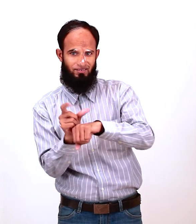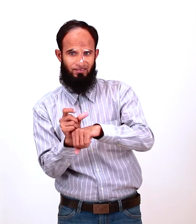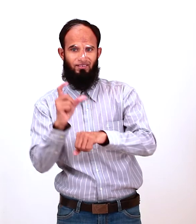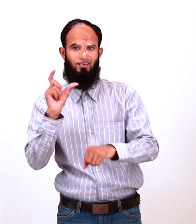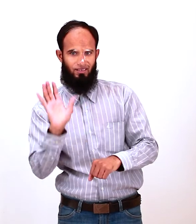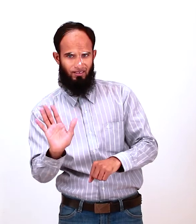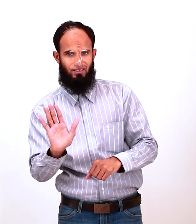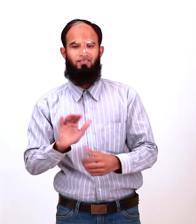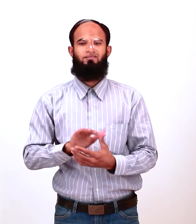one.